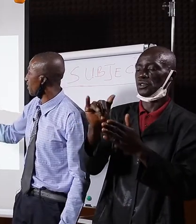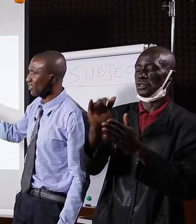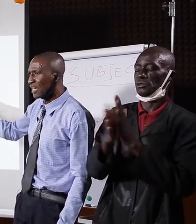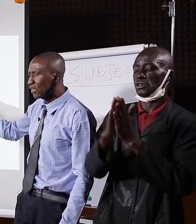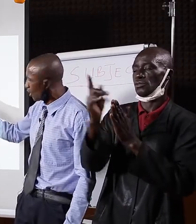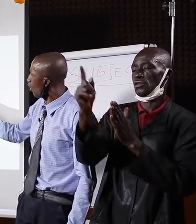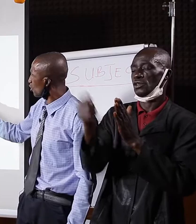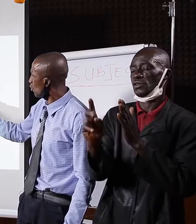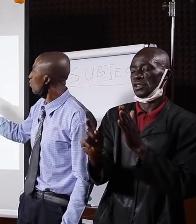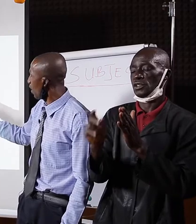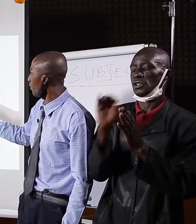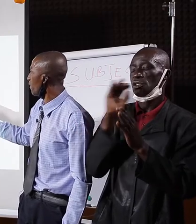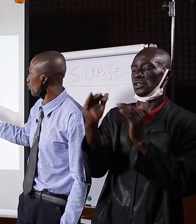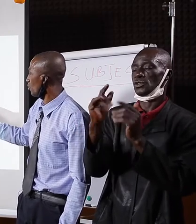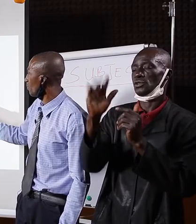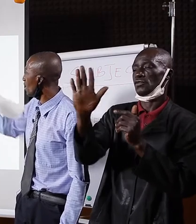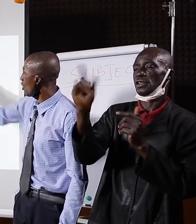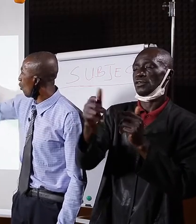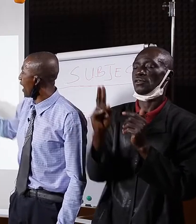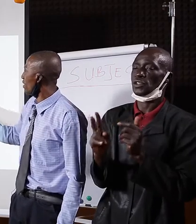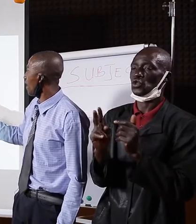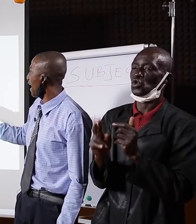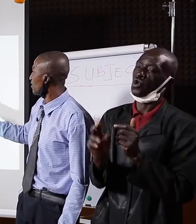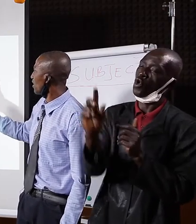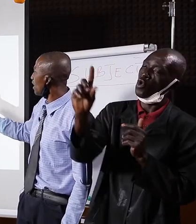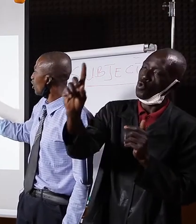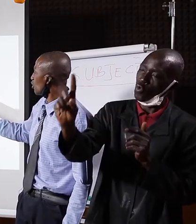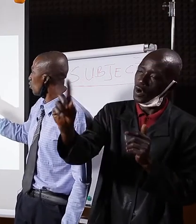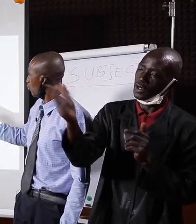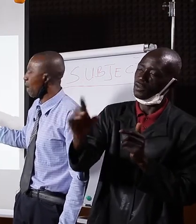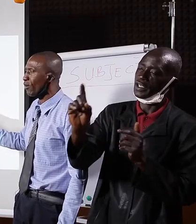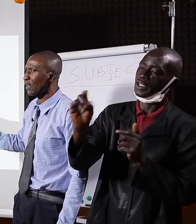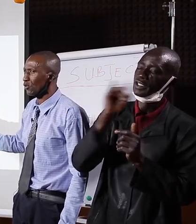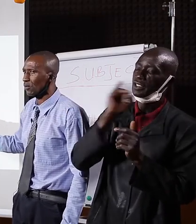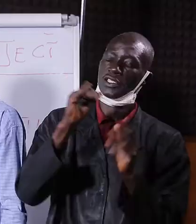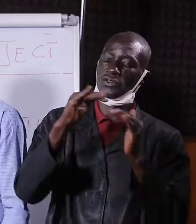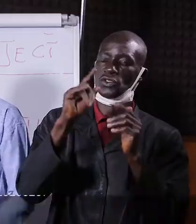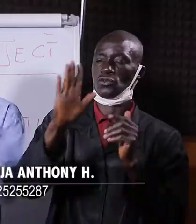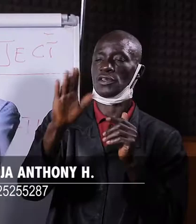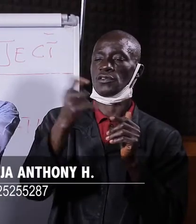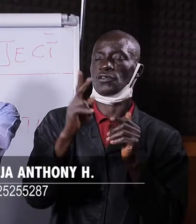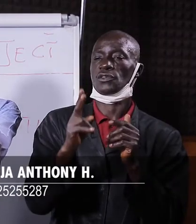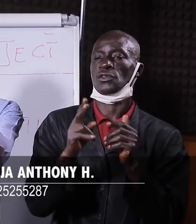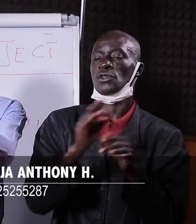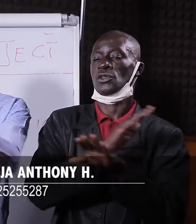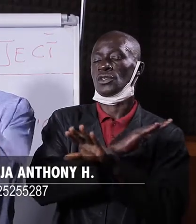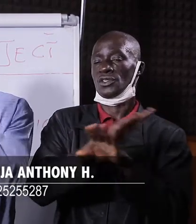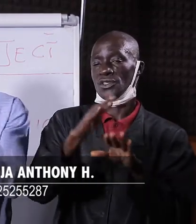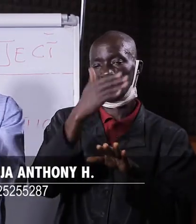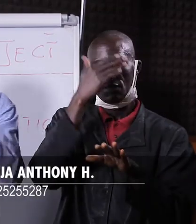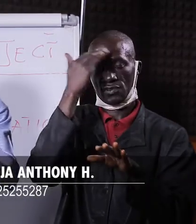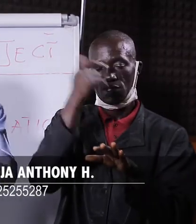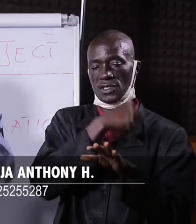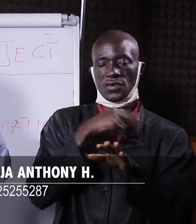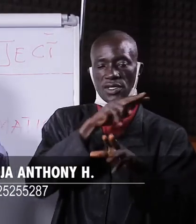over x equals to 5 over 2. 1 over x equals to 5 over 2. But don't forget, we